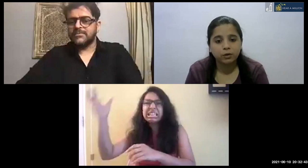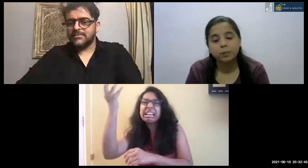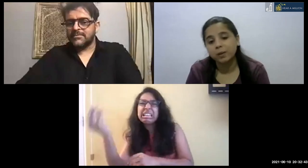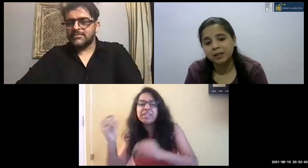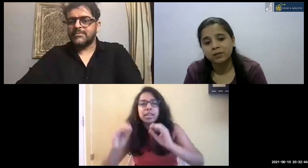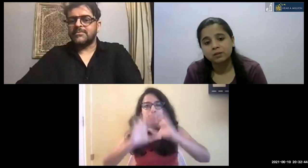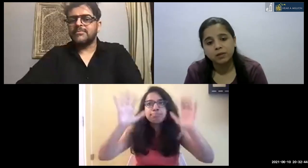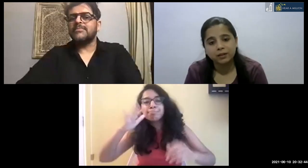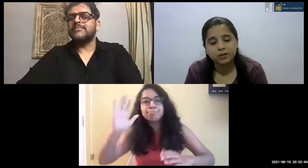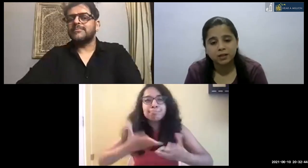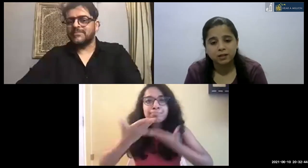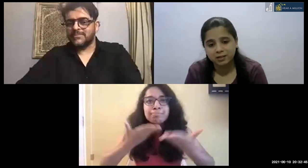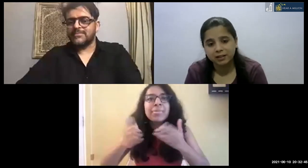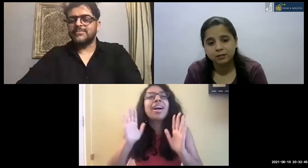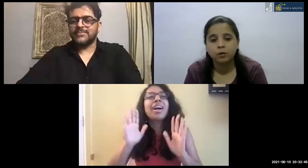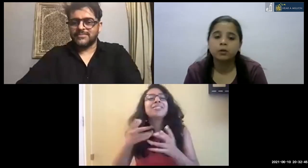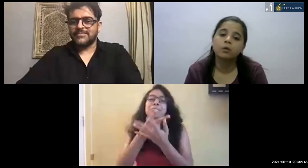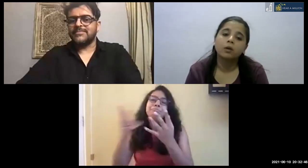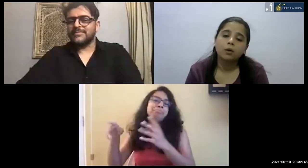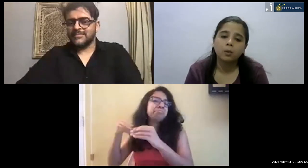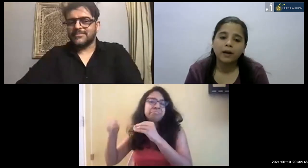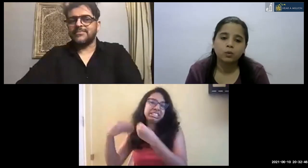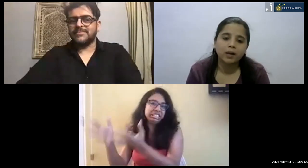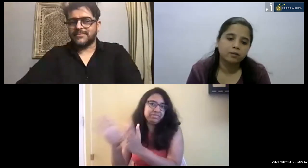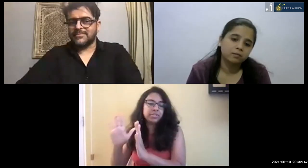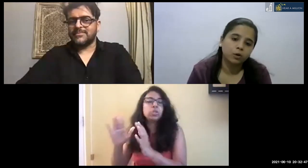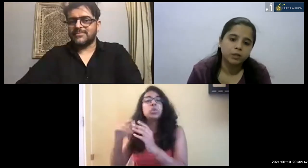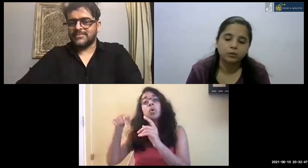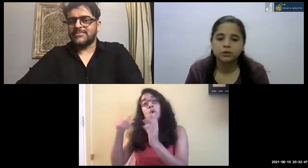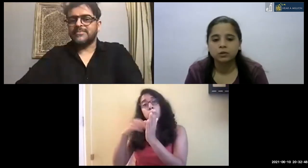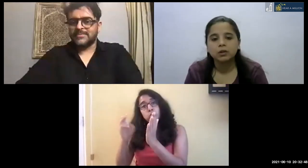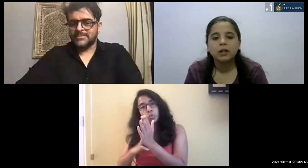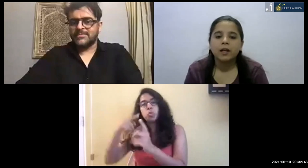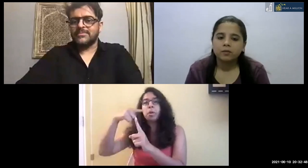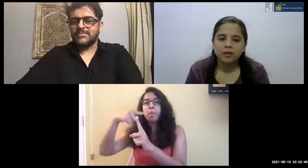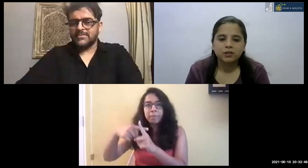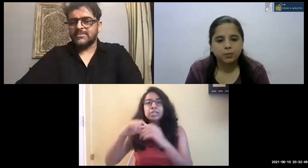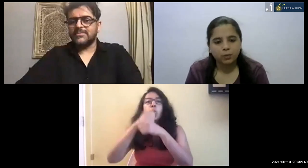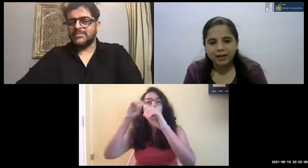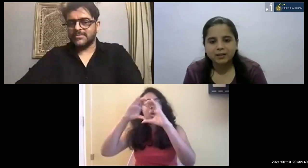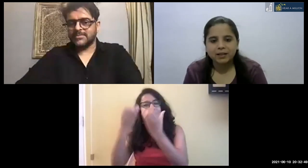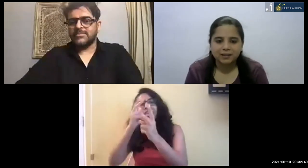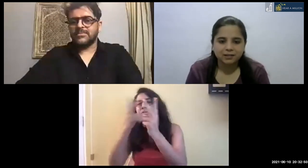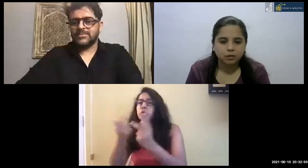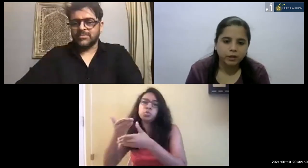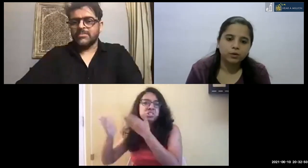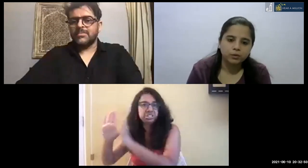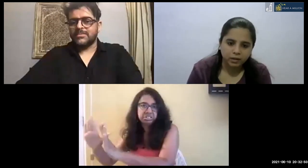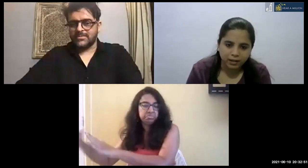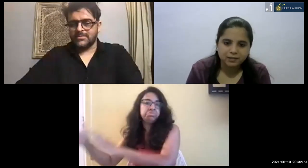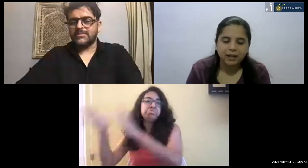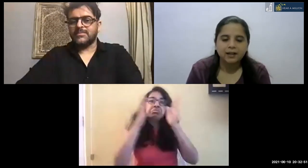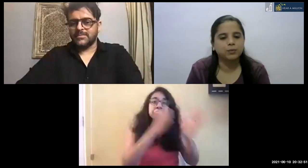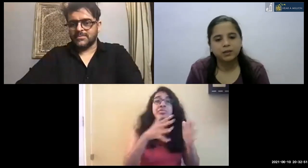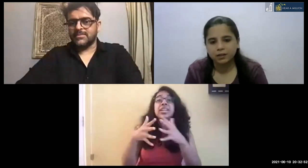want to, maybe they will like to say that we want to go back to our hometown. So we just provide the classes according to